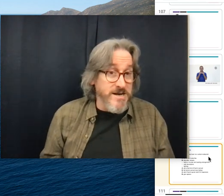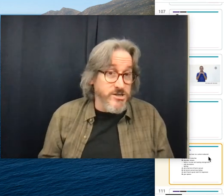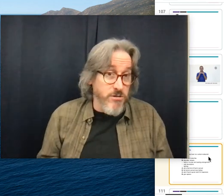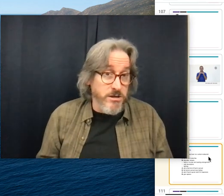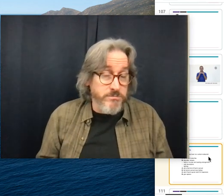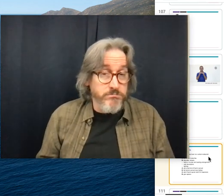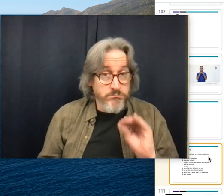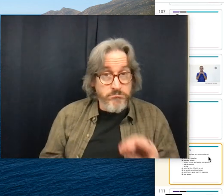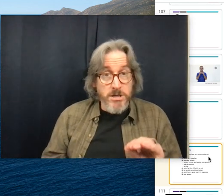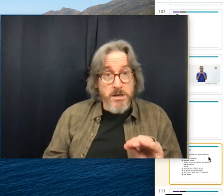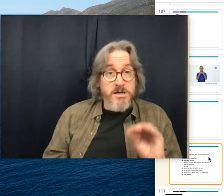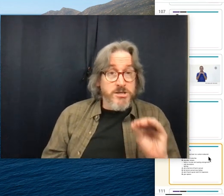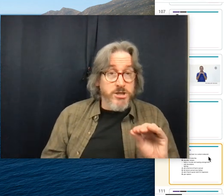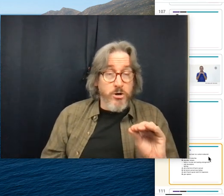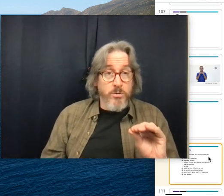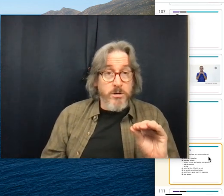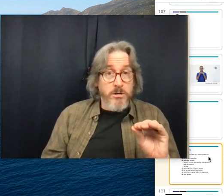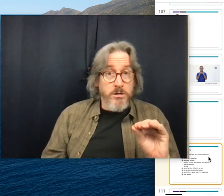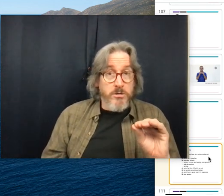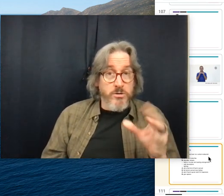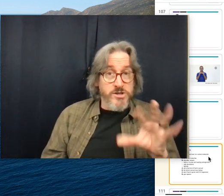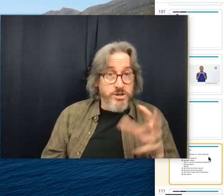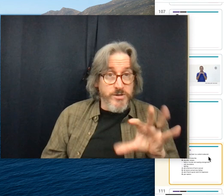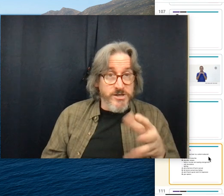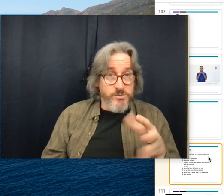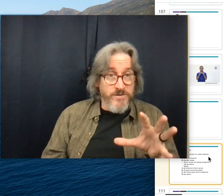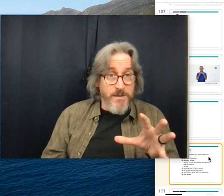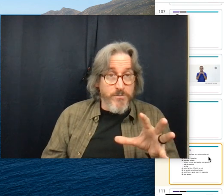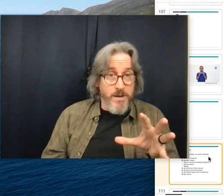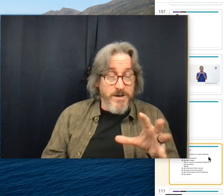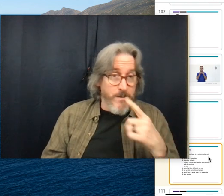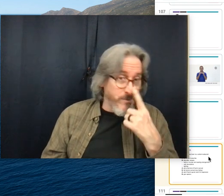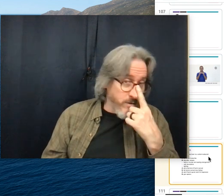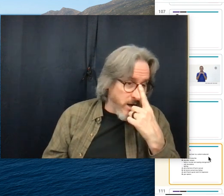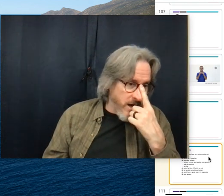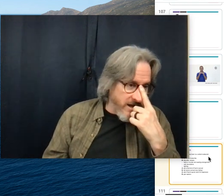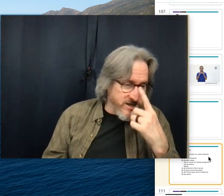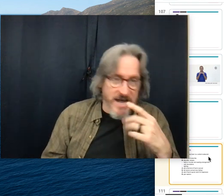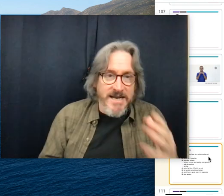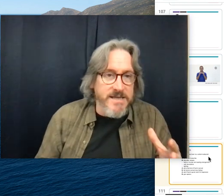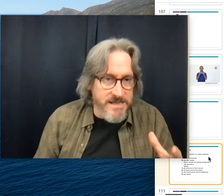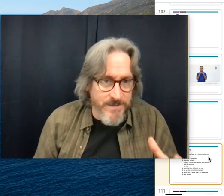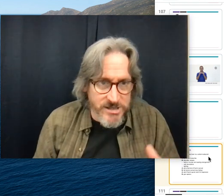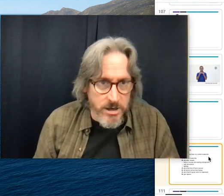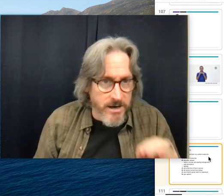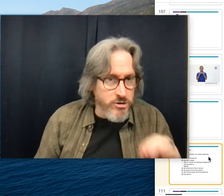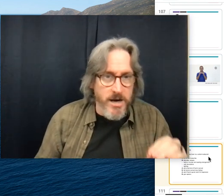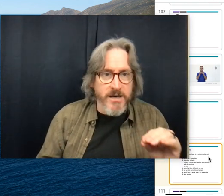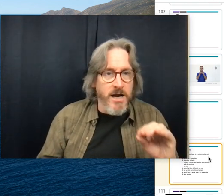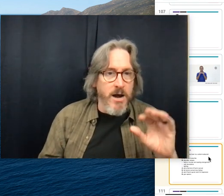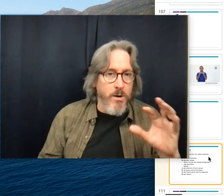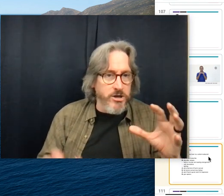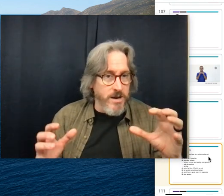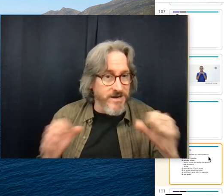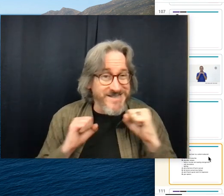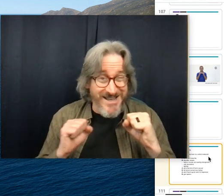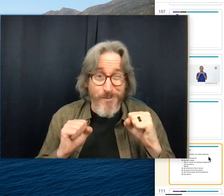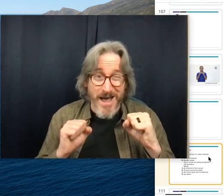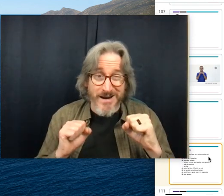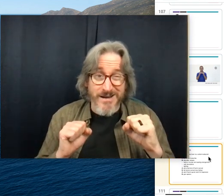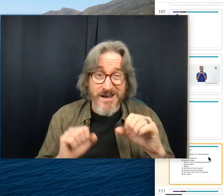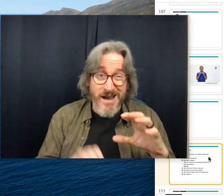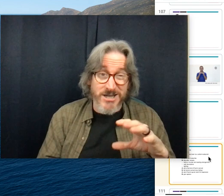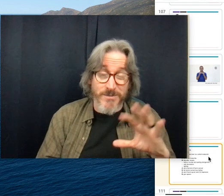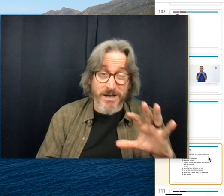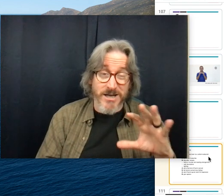describe a restaurant. So those are the two things we've got coming up to end the semester. And I'm going to scale